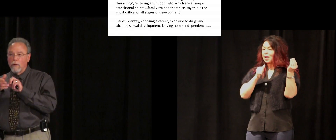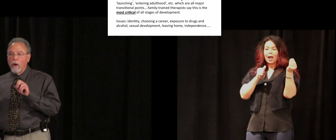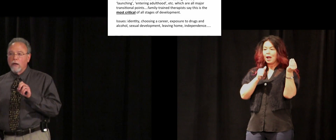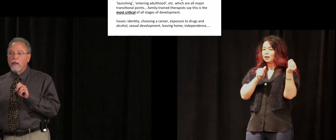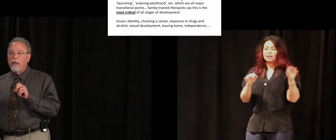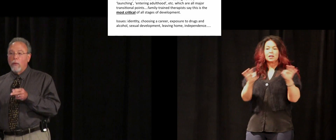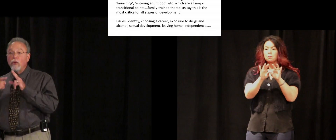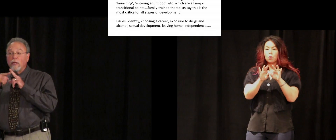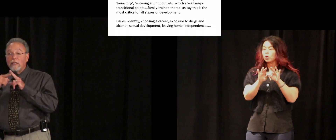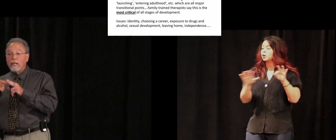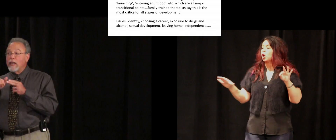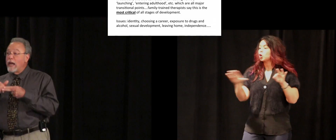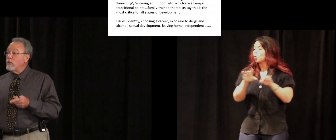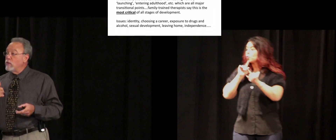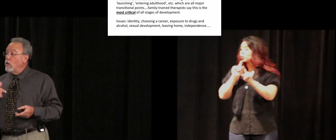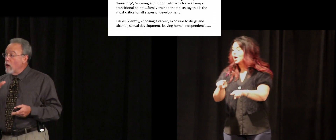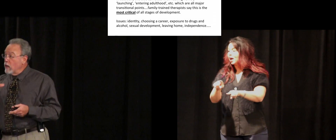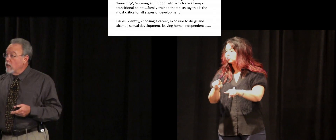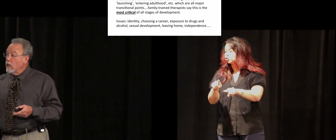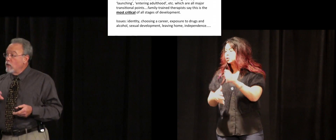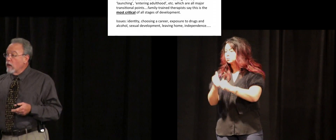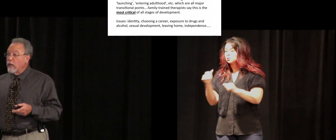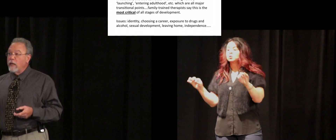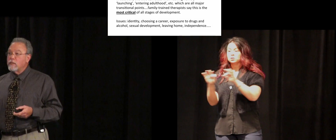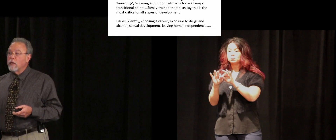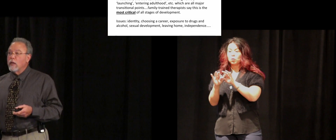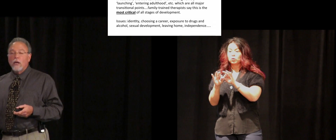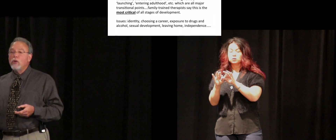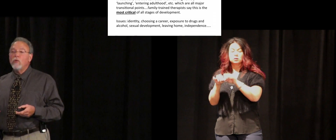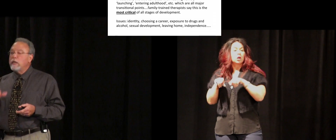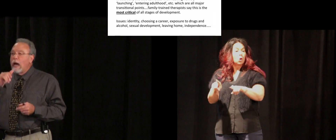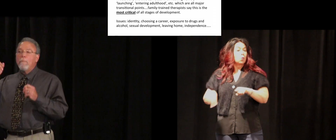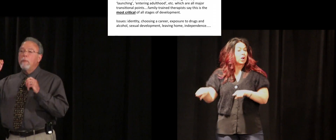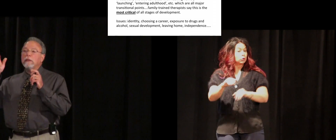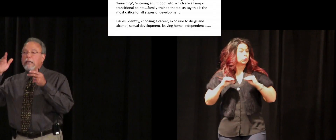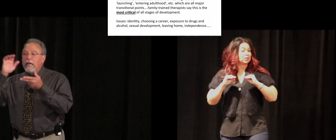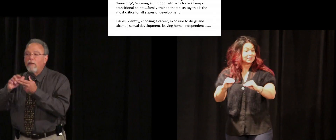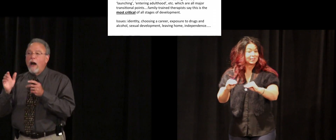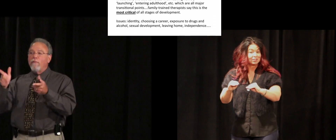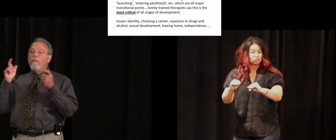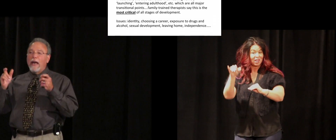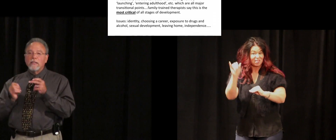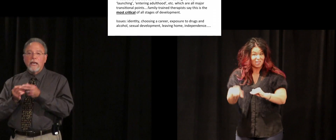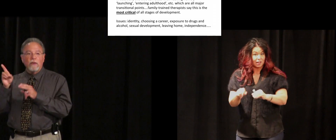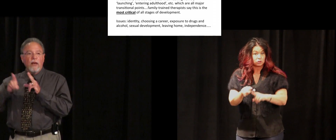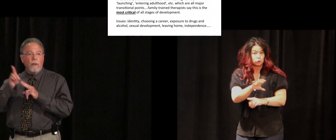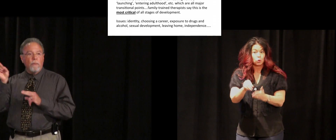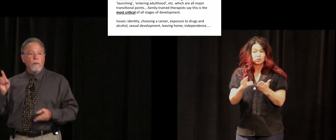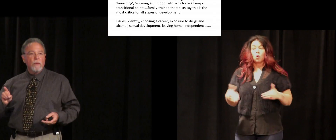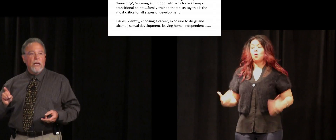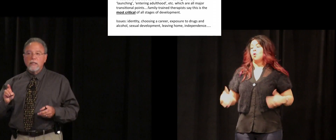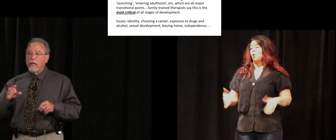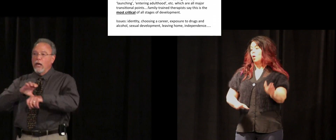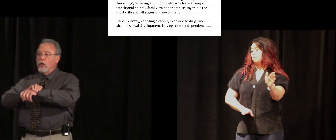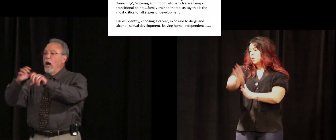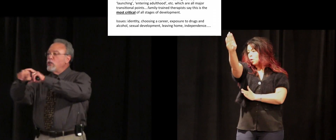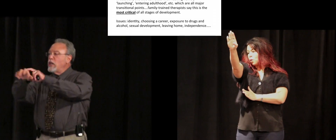dorms and said, parents, you want to come? You can stay in the dorms for 2 days with your kid. 99% signed up.